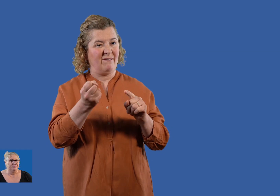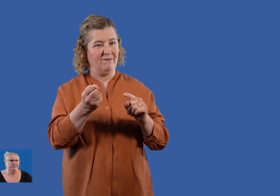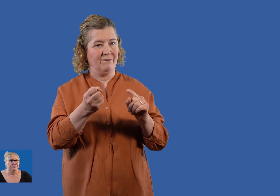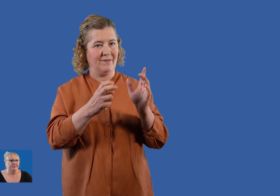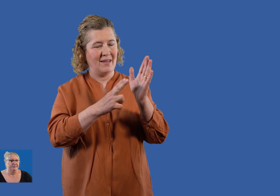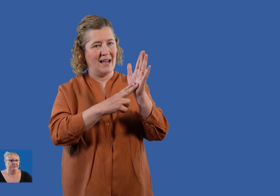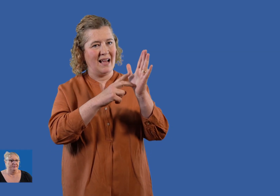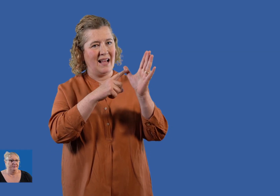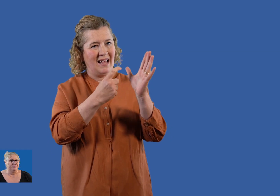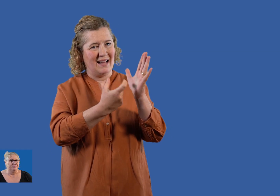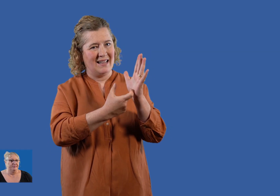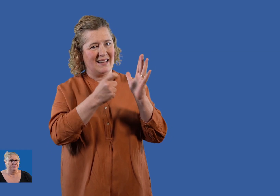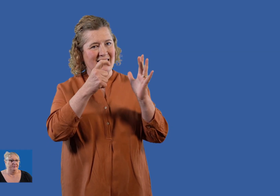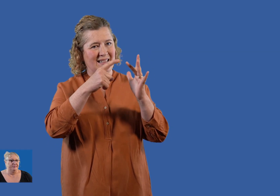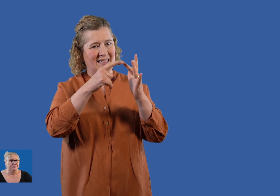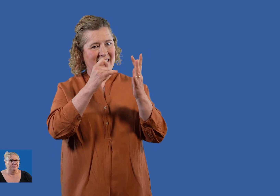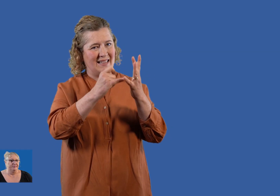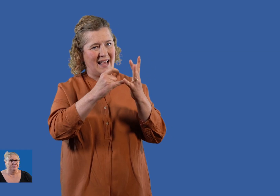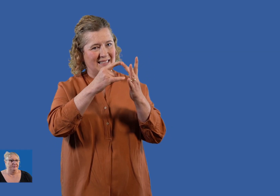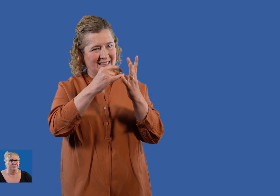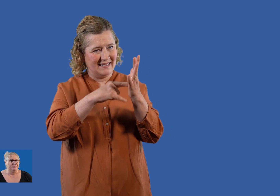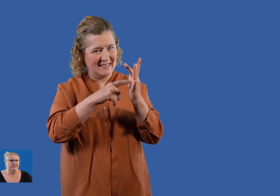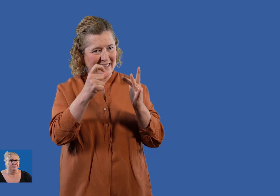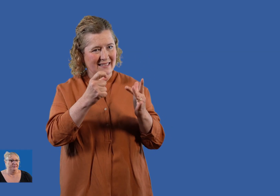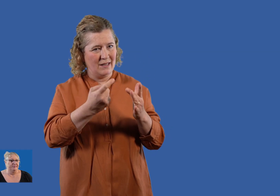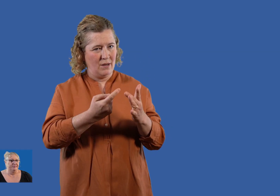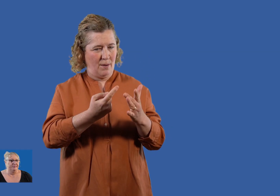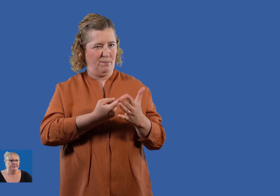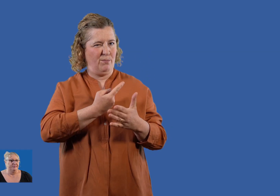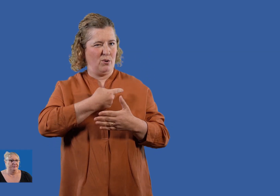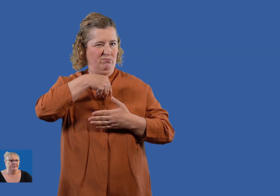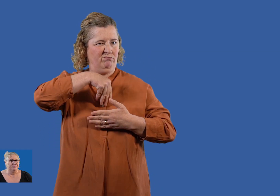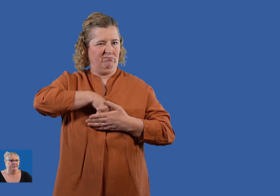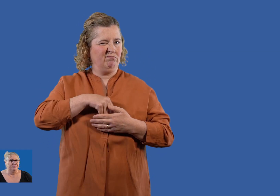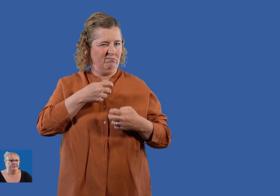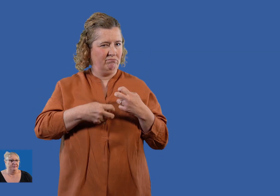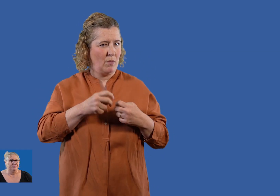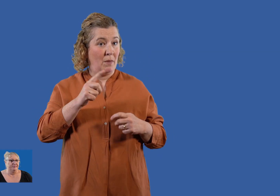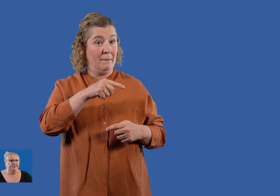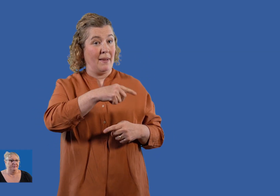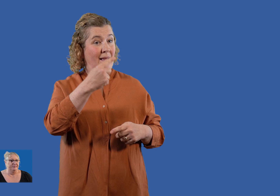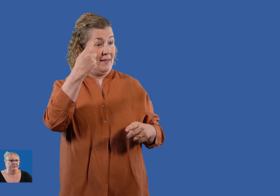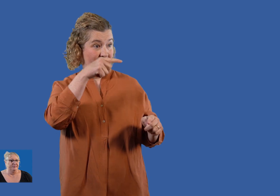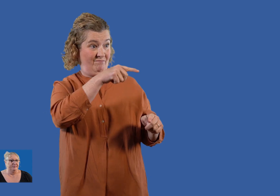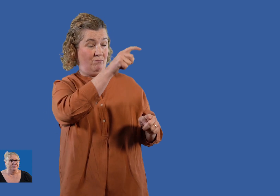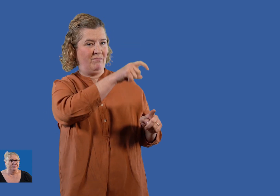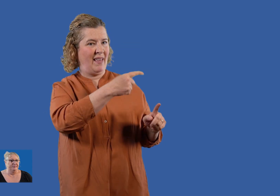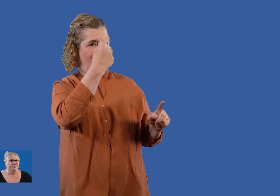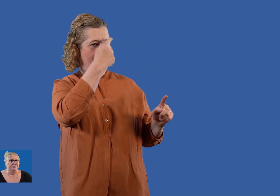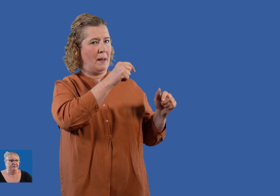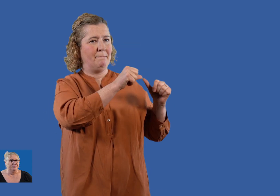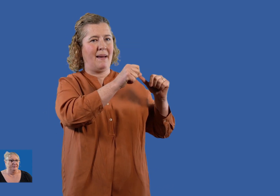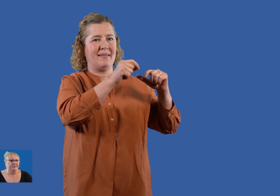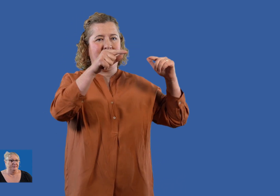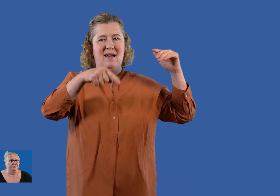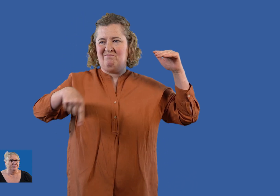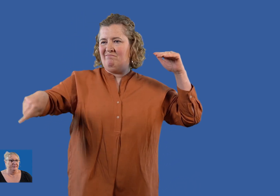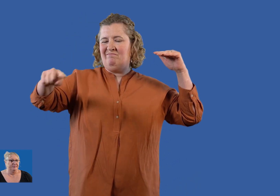There's also narcissistic personality disorder. And this is where a person believes they're better than anyone